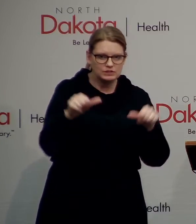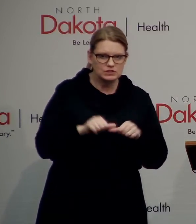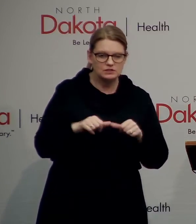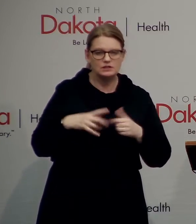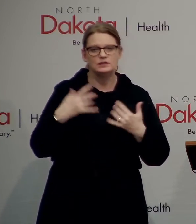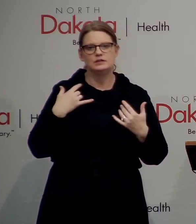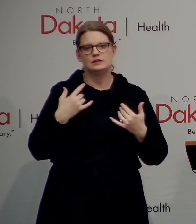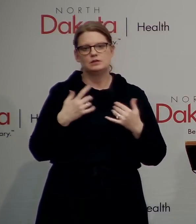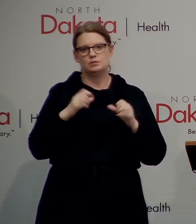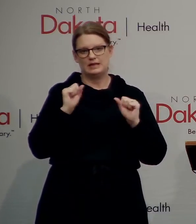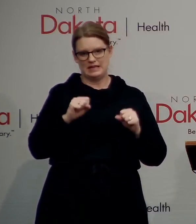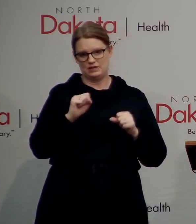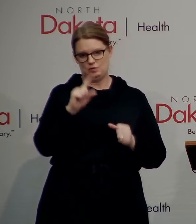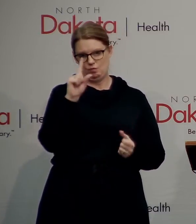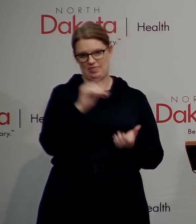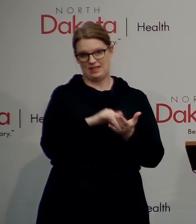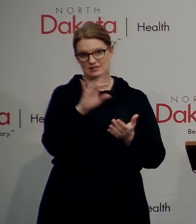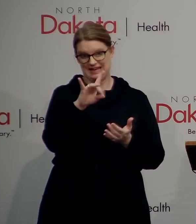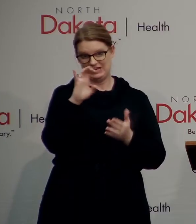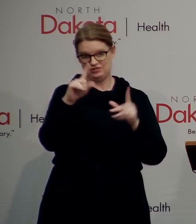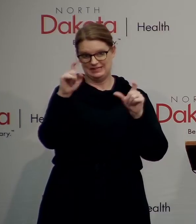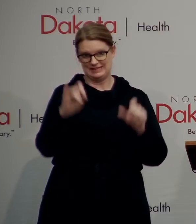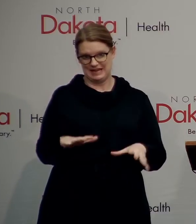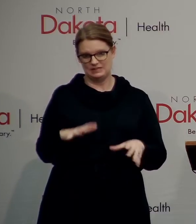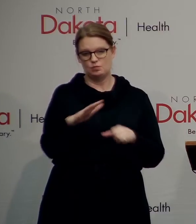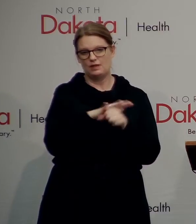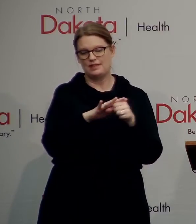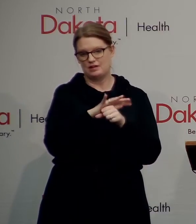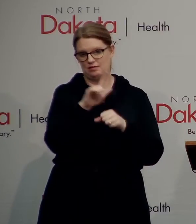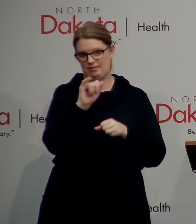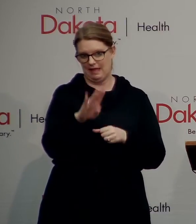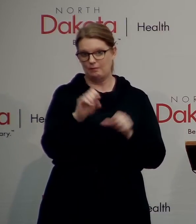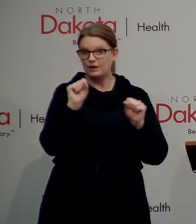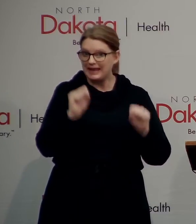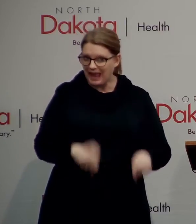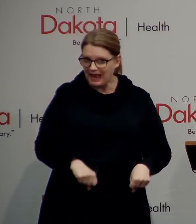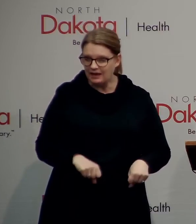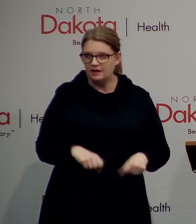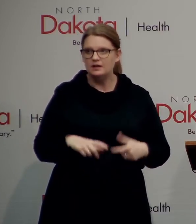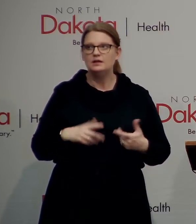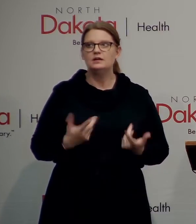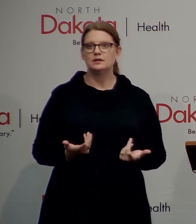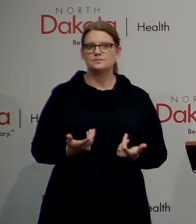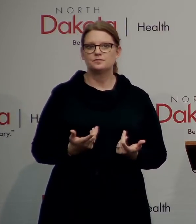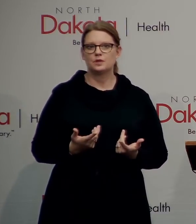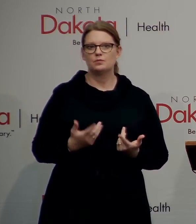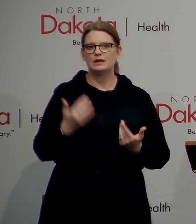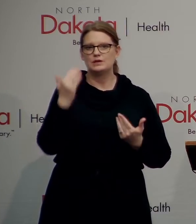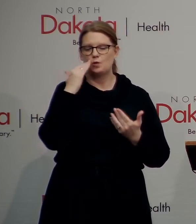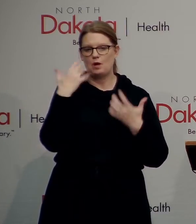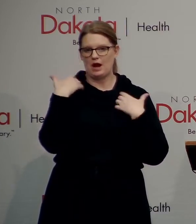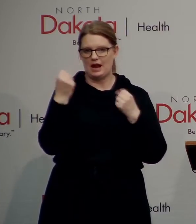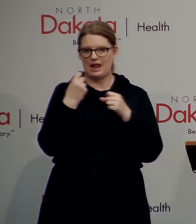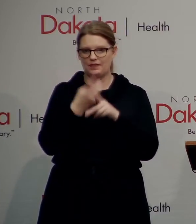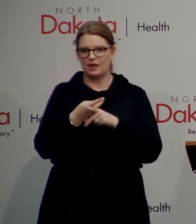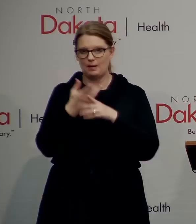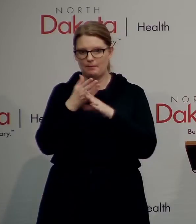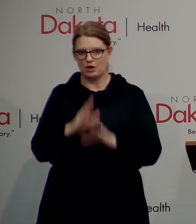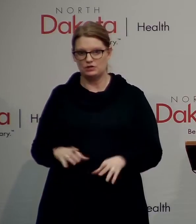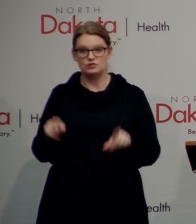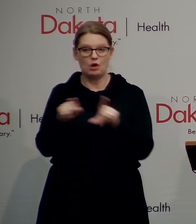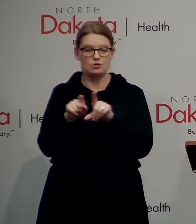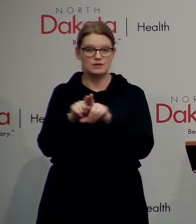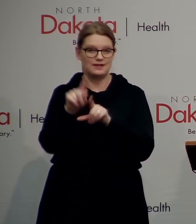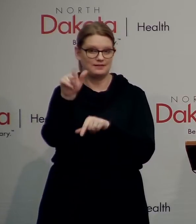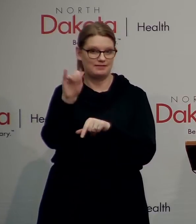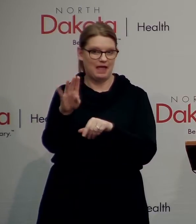capability to do about 1,800 tests within our lab, and we know that our partners, our healthcare partners, also have